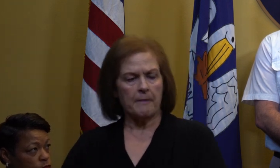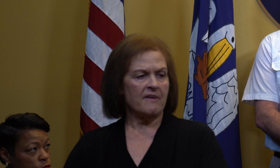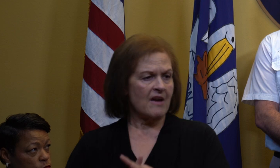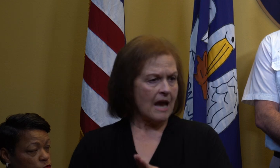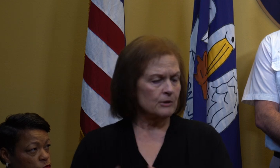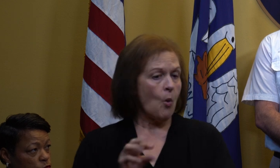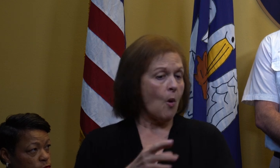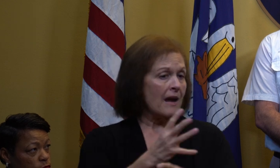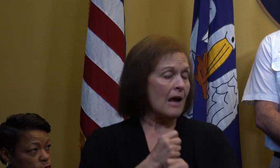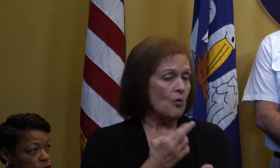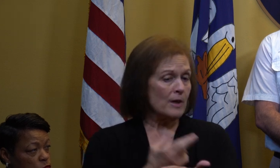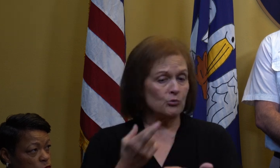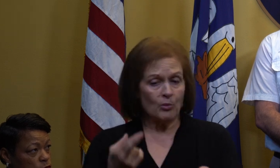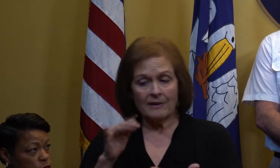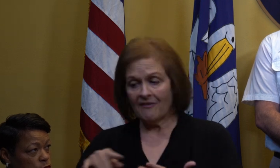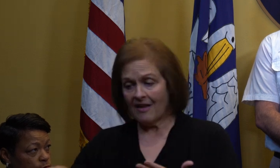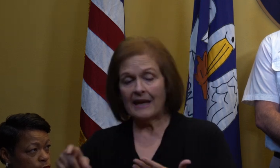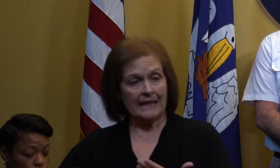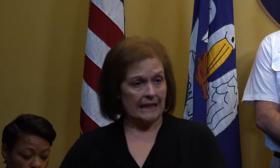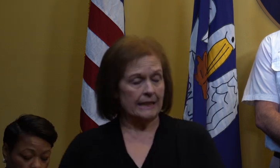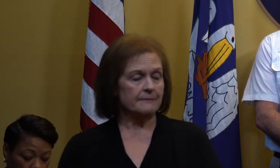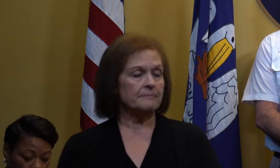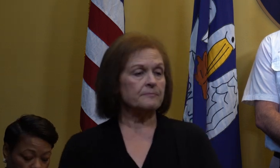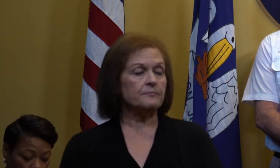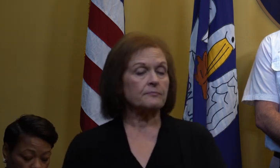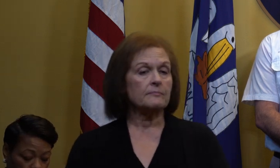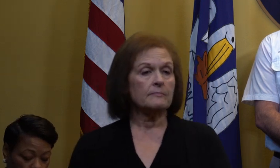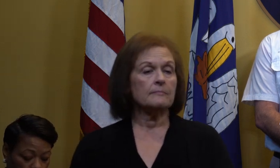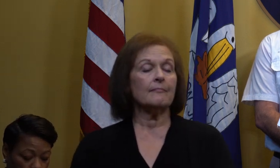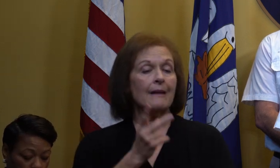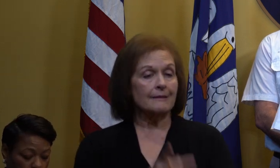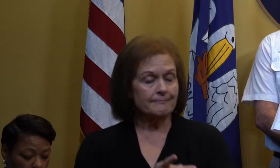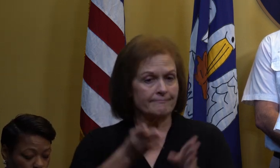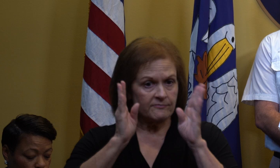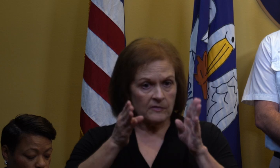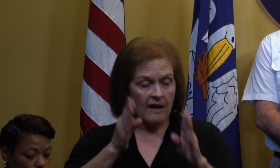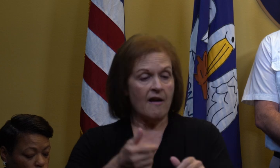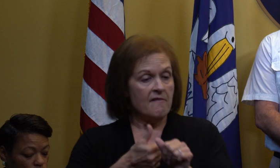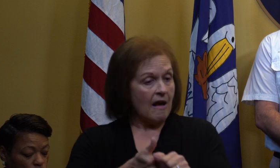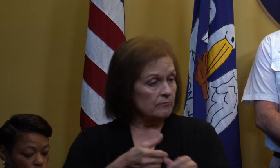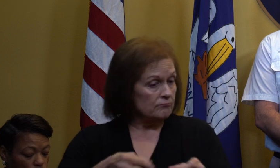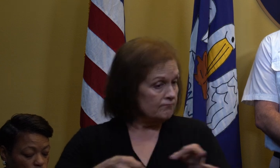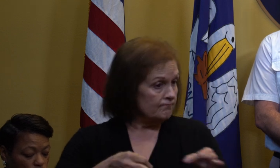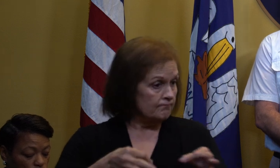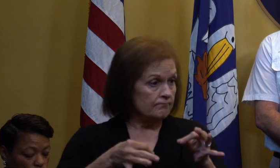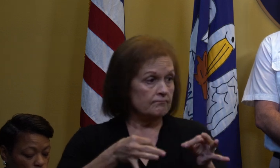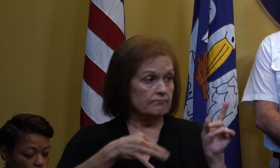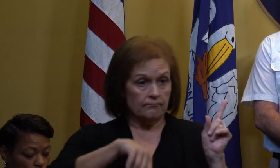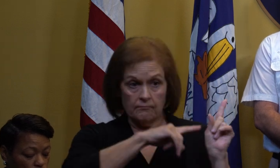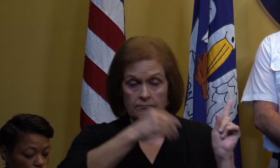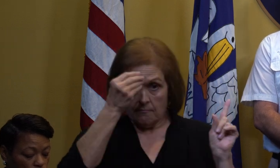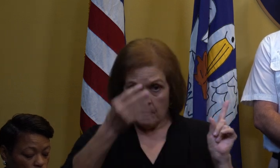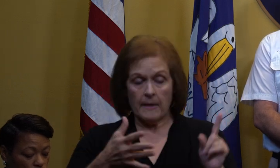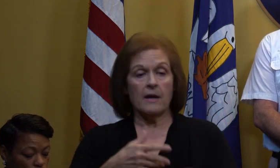get resources if they need it. Certainly know your neighborhood. And then stay informed. Definitely follow the instructions of local officials. As you heard